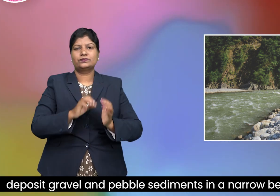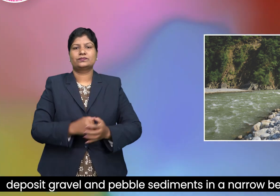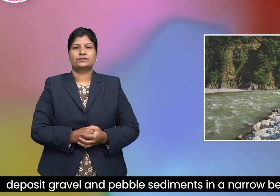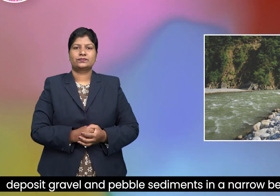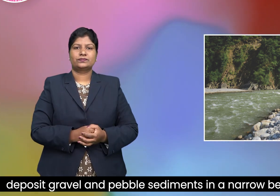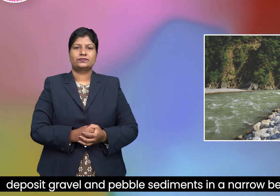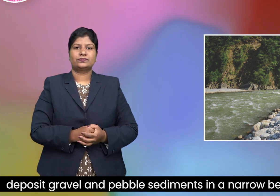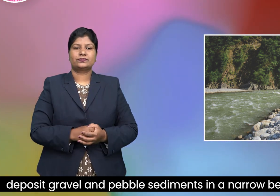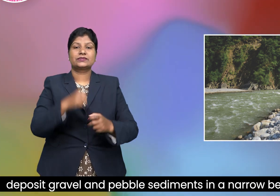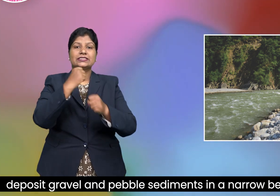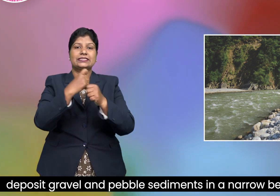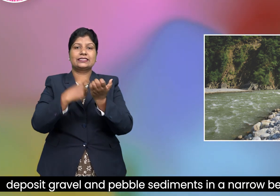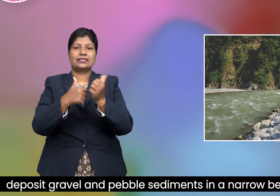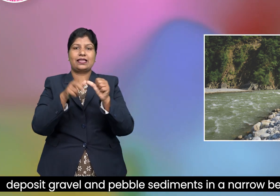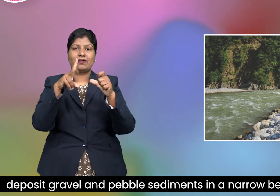gravel